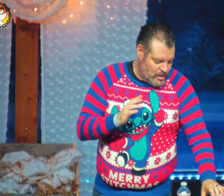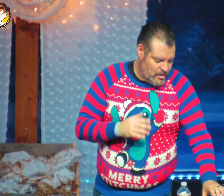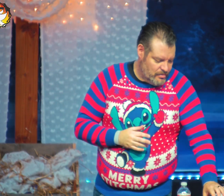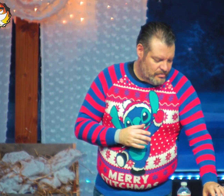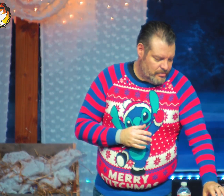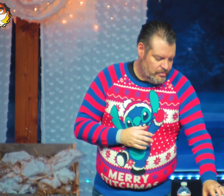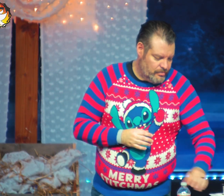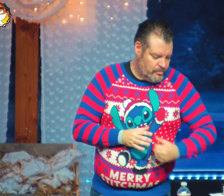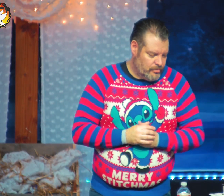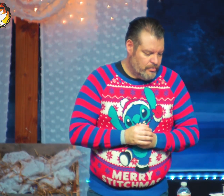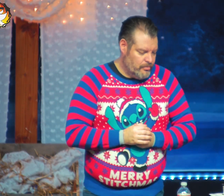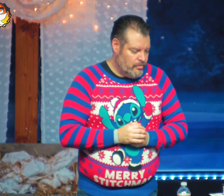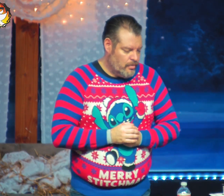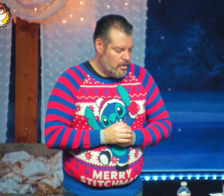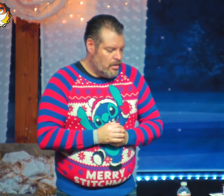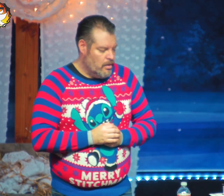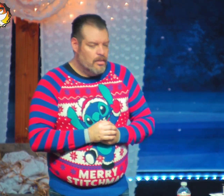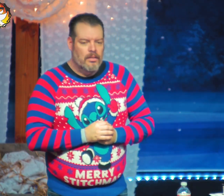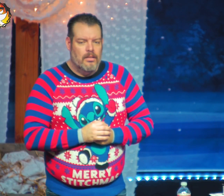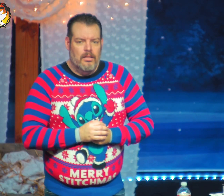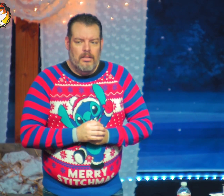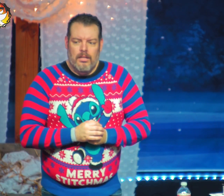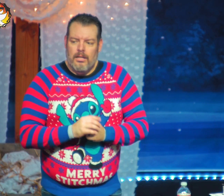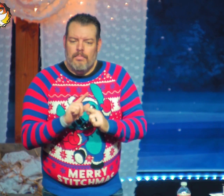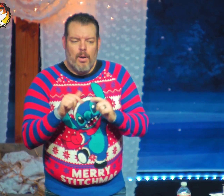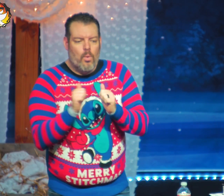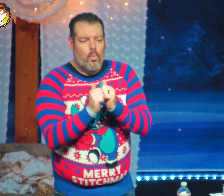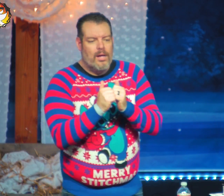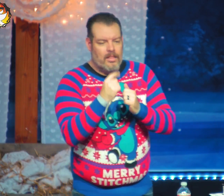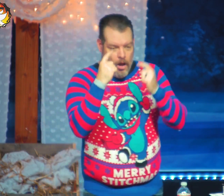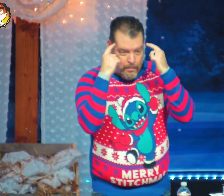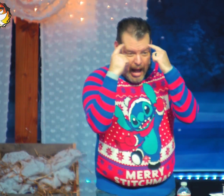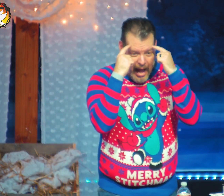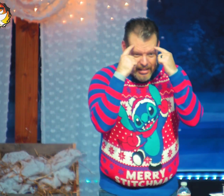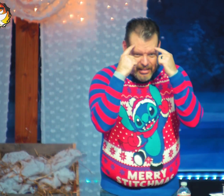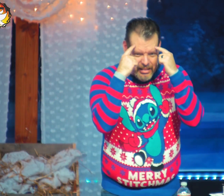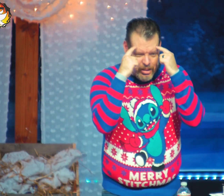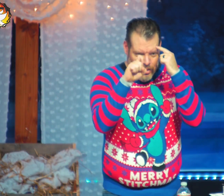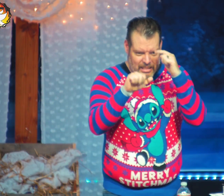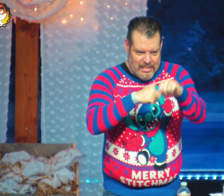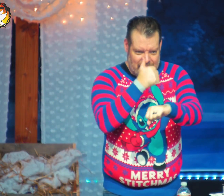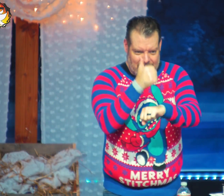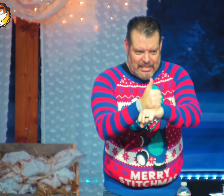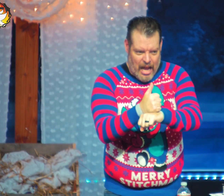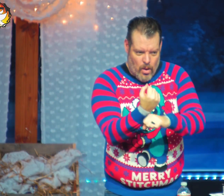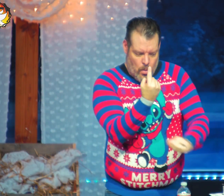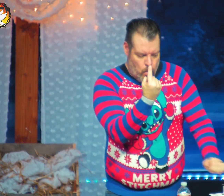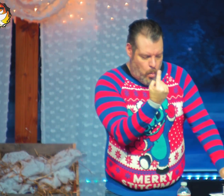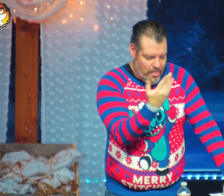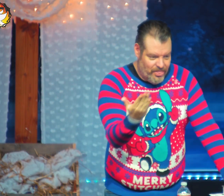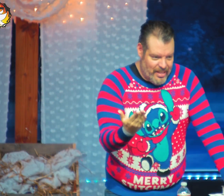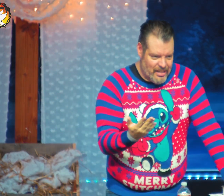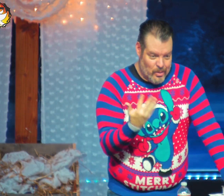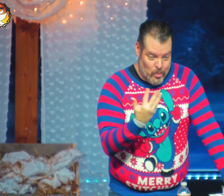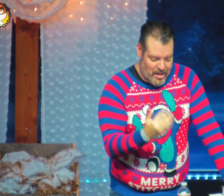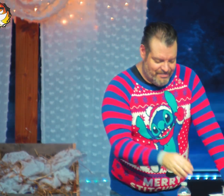Thank you, Jesus, for what he's done for us. Thank you, God, for that I'm able to buy a few things for my family. Thank you, God, for my family and my home.